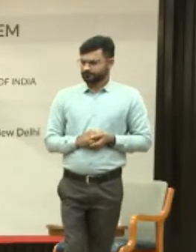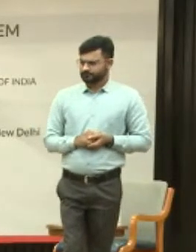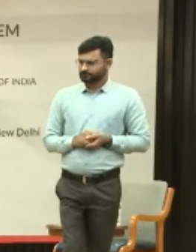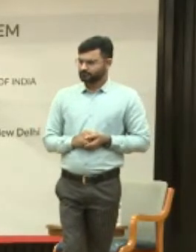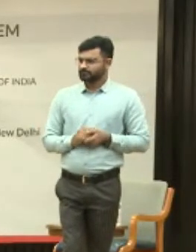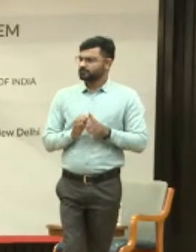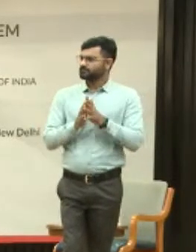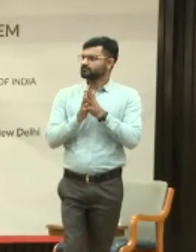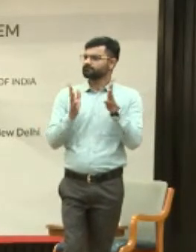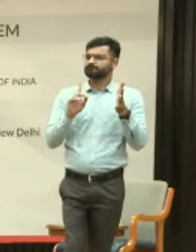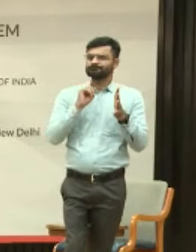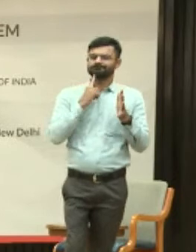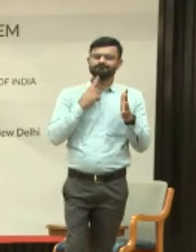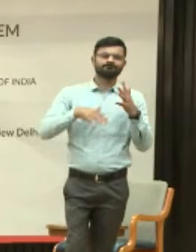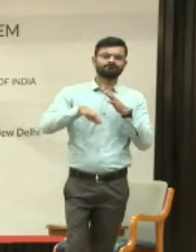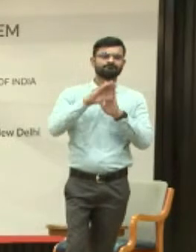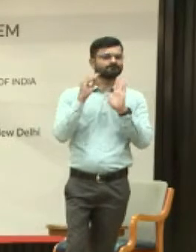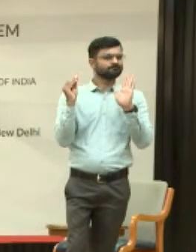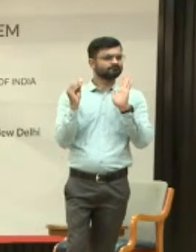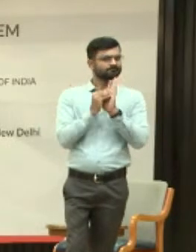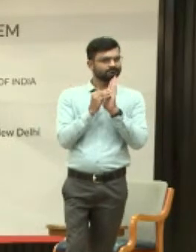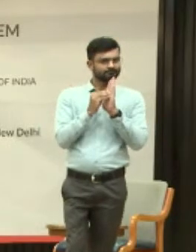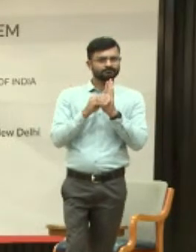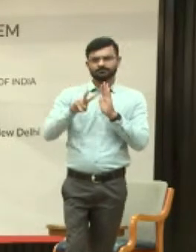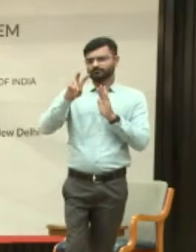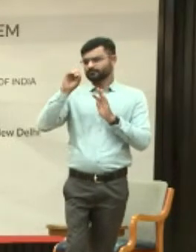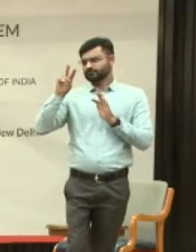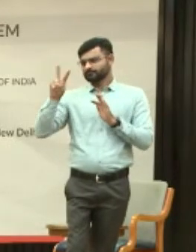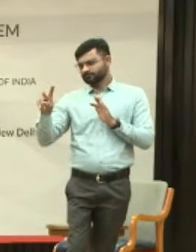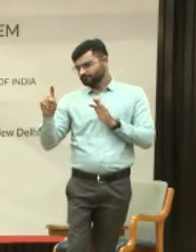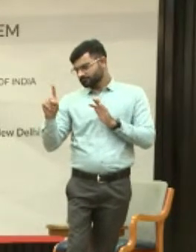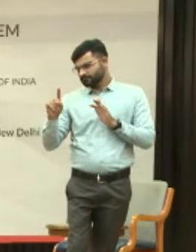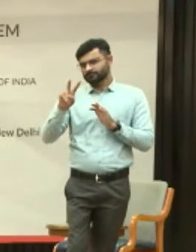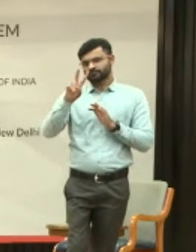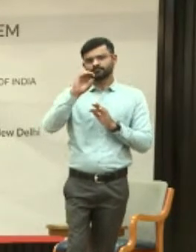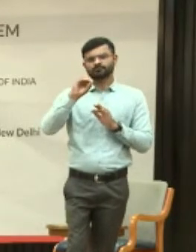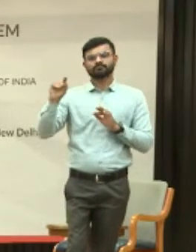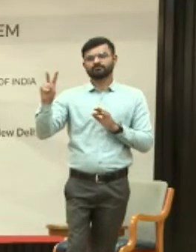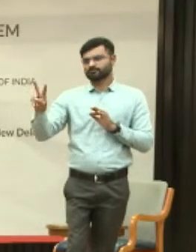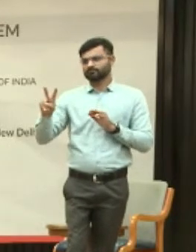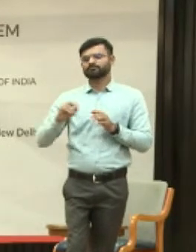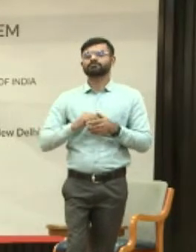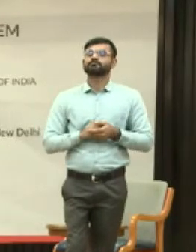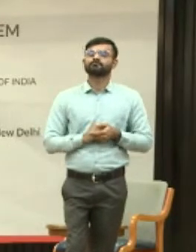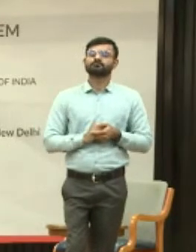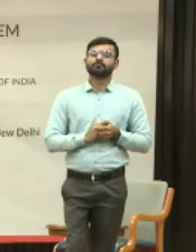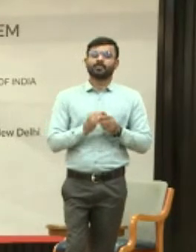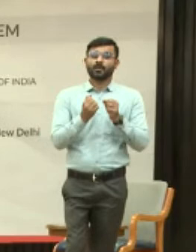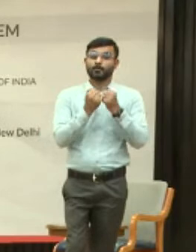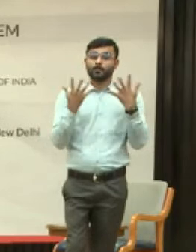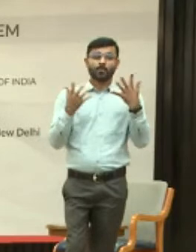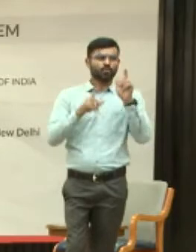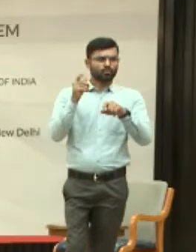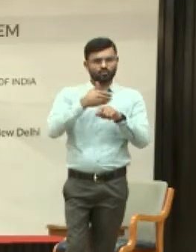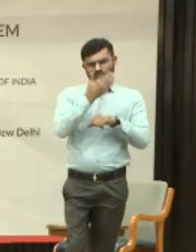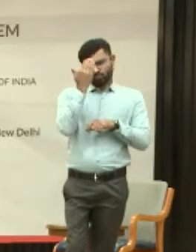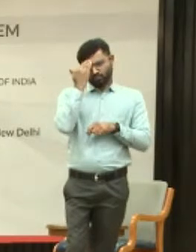There was a more serious attempt in 2001 and 2002. And most of you